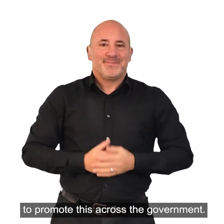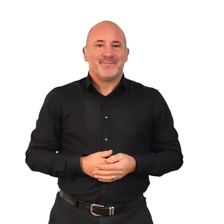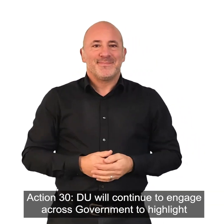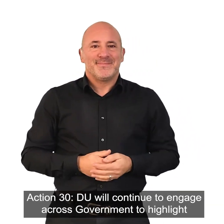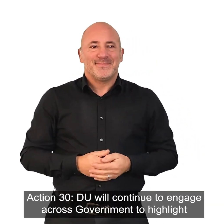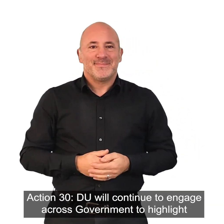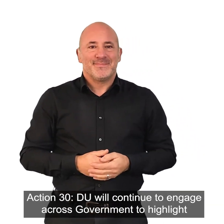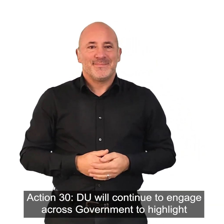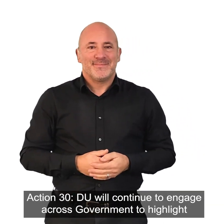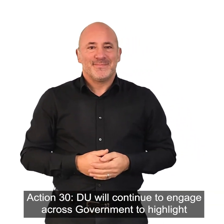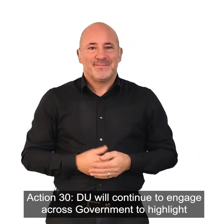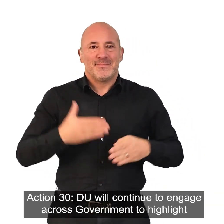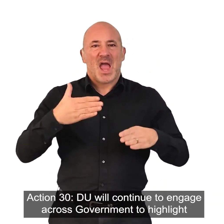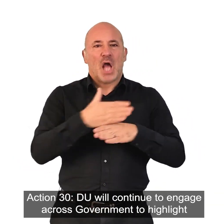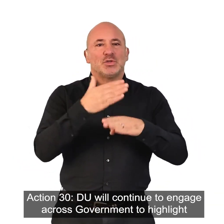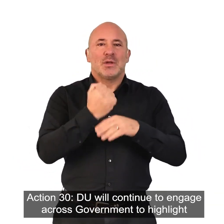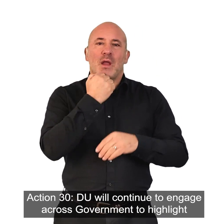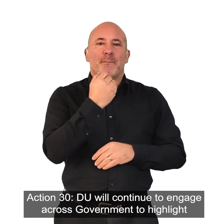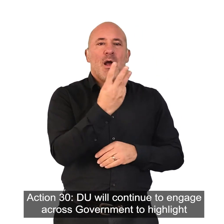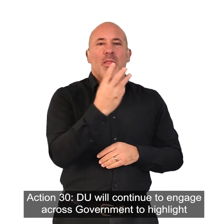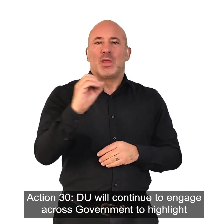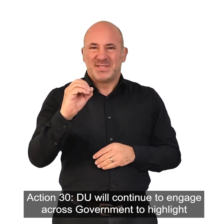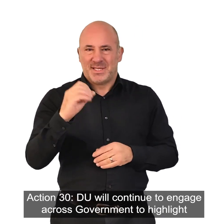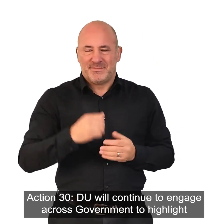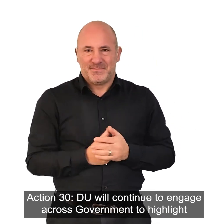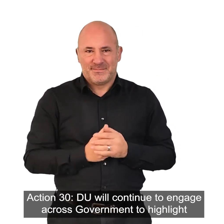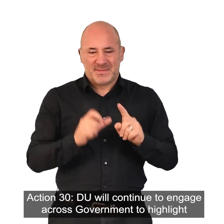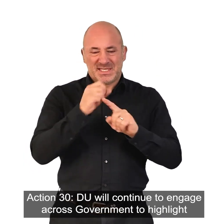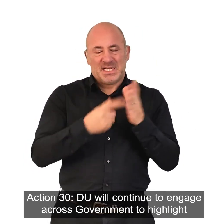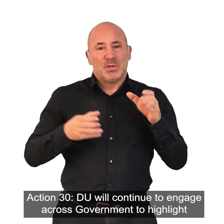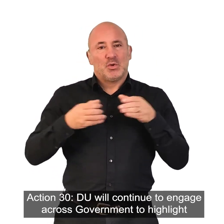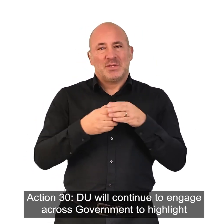Action 30. DU will continue to engage across government to highlight